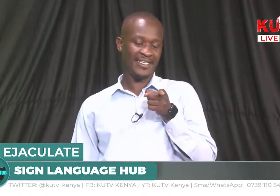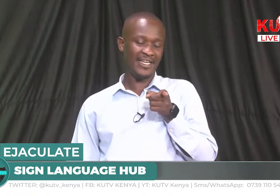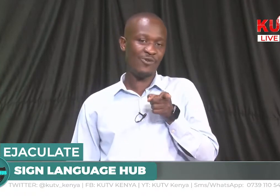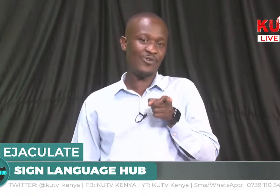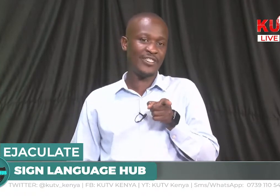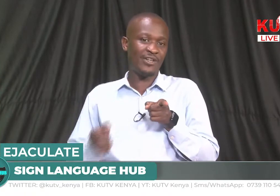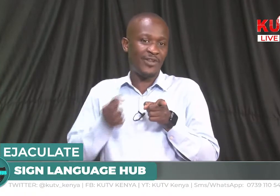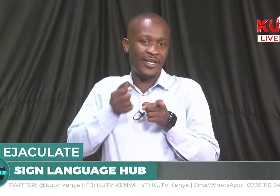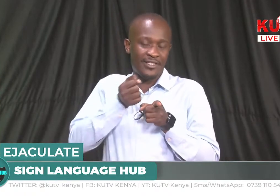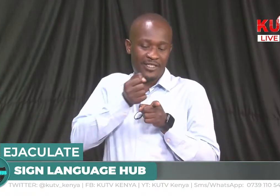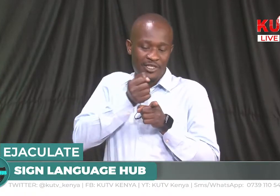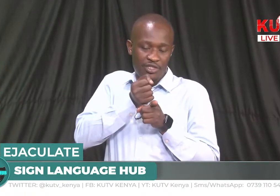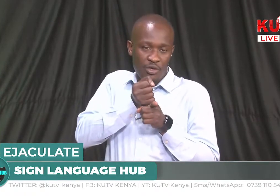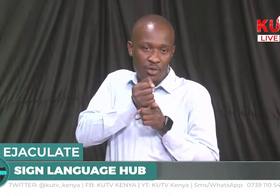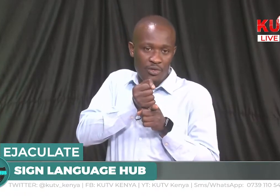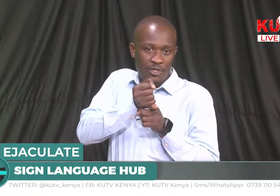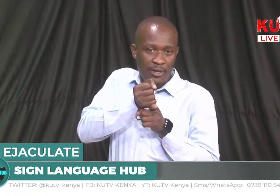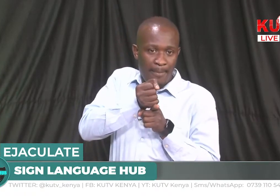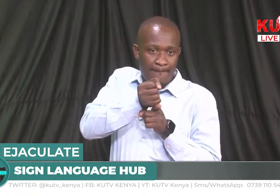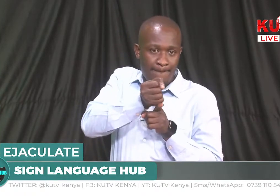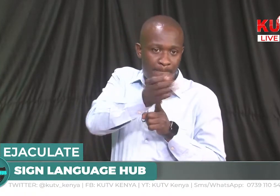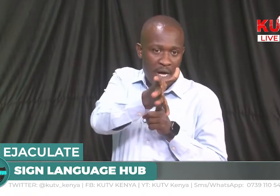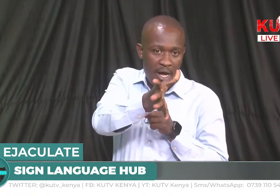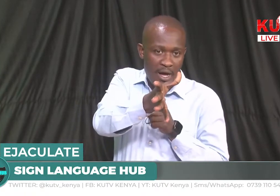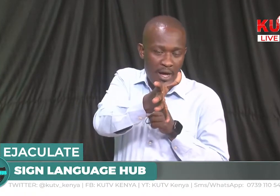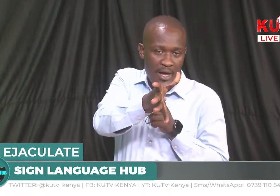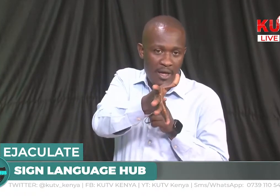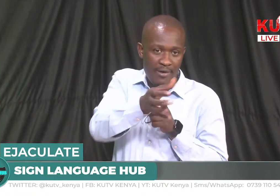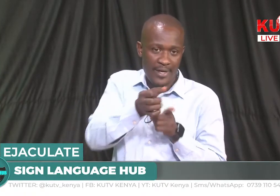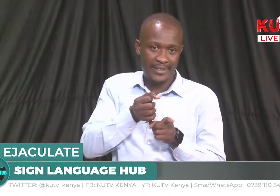how you ejaculate. So, pa. All right?